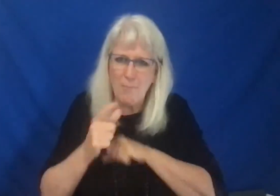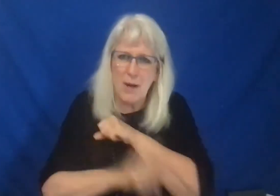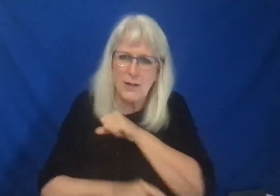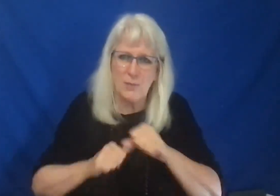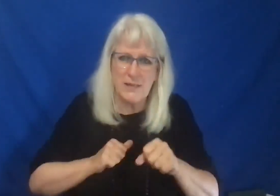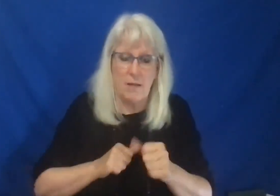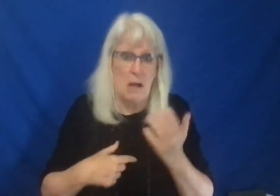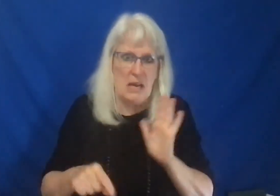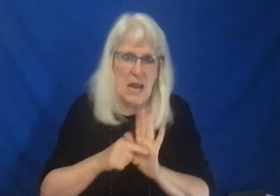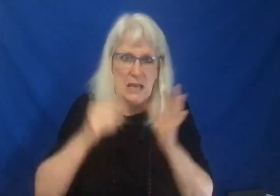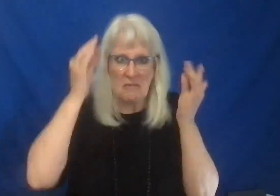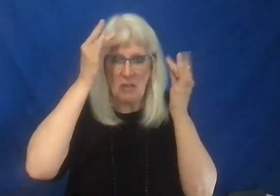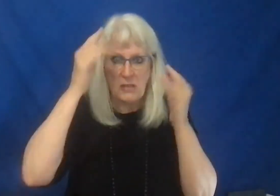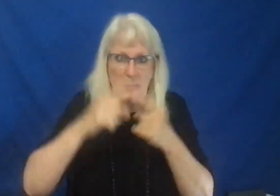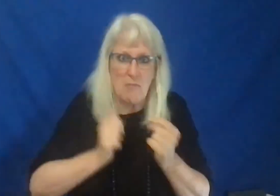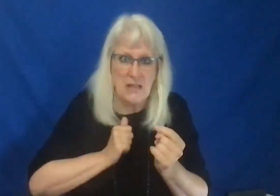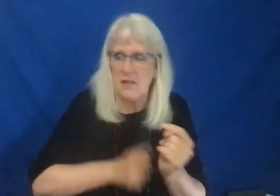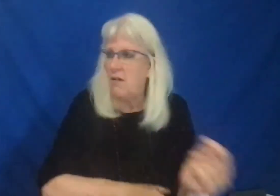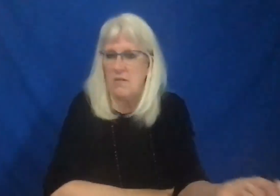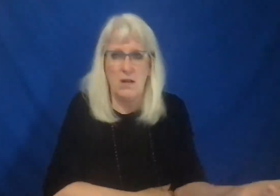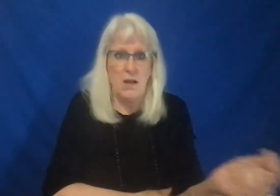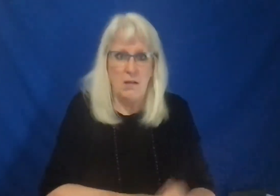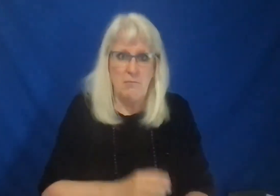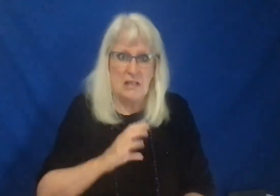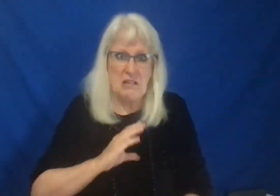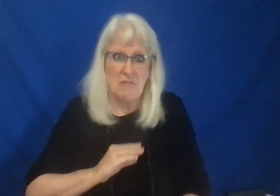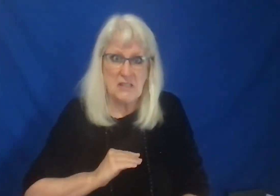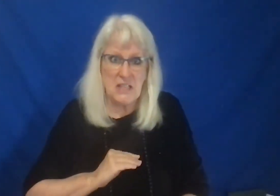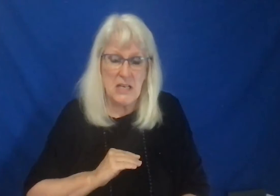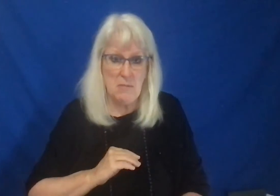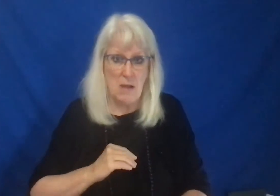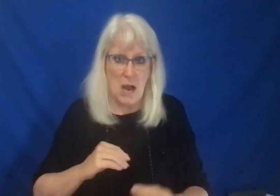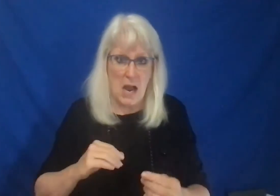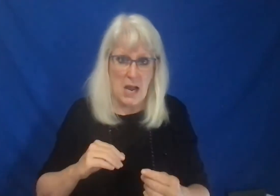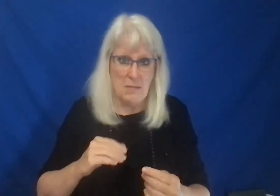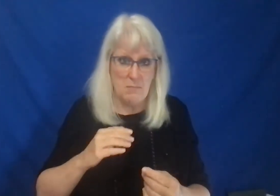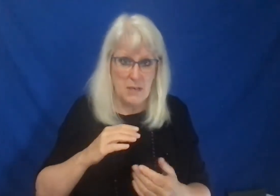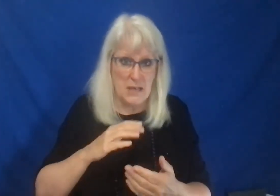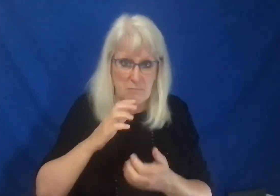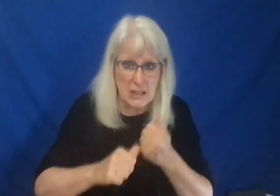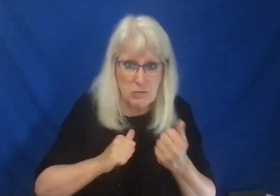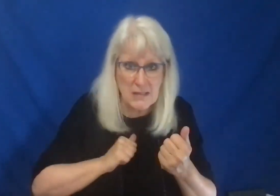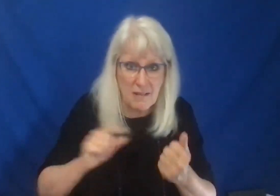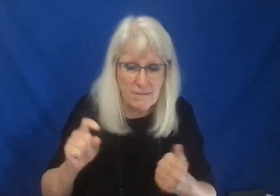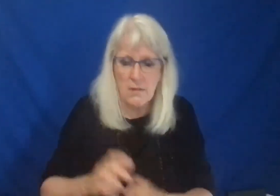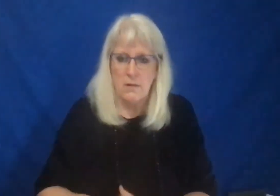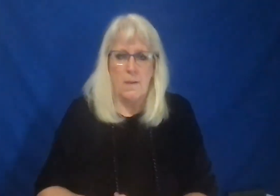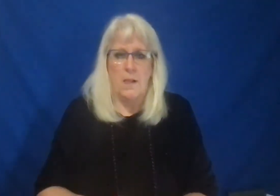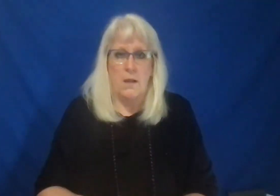self-talk? Where is my self-esteem? How am I treating myself? And then, you know, I did something punitive to my mom yesterday, for which